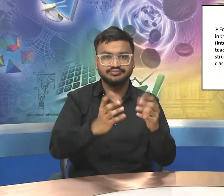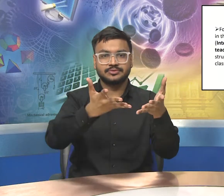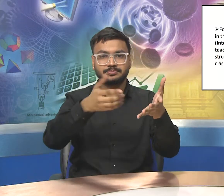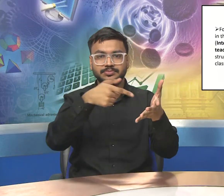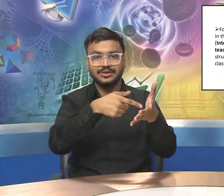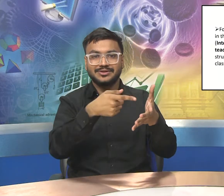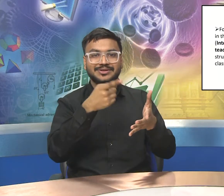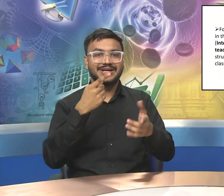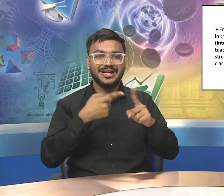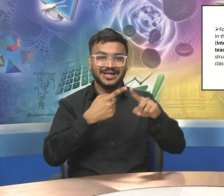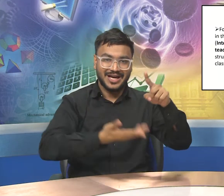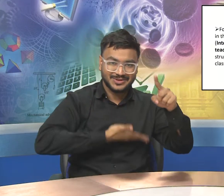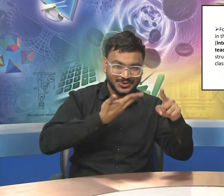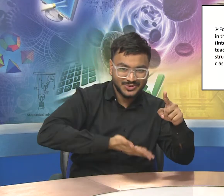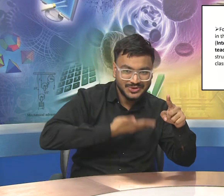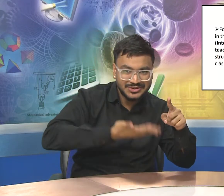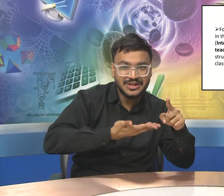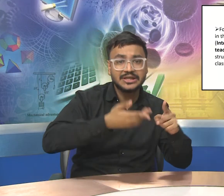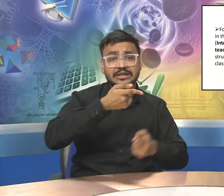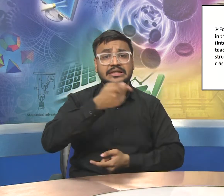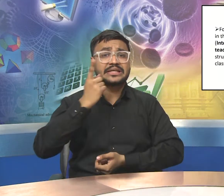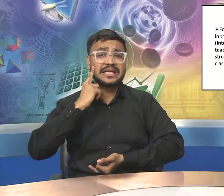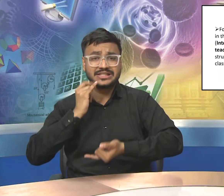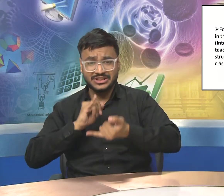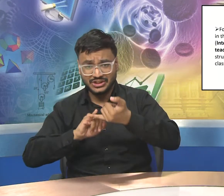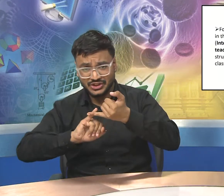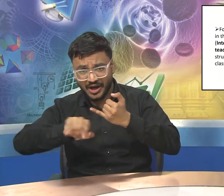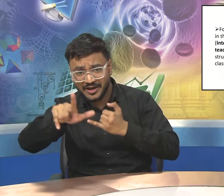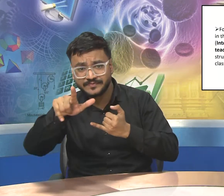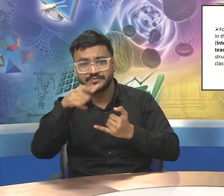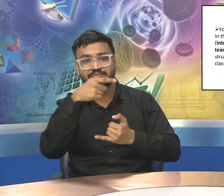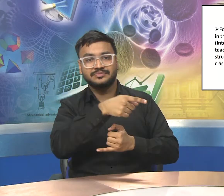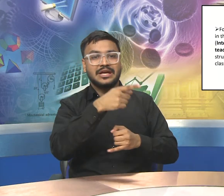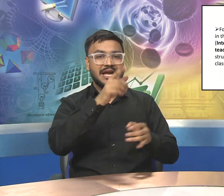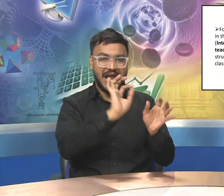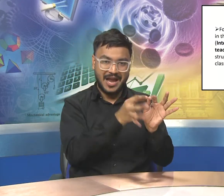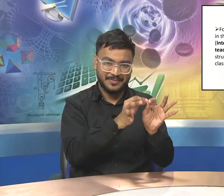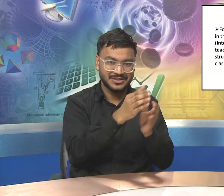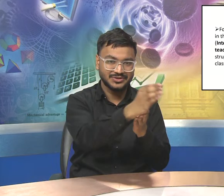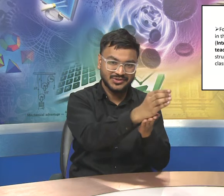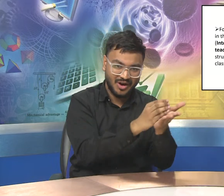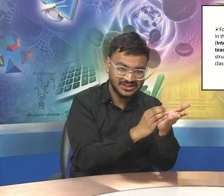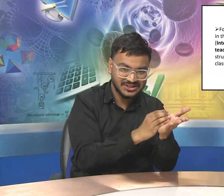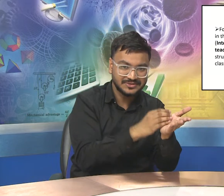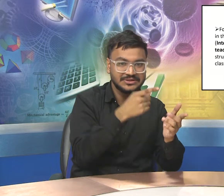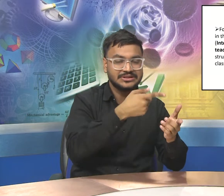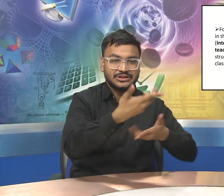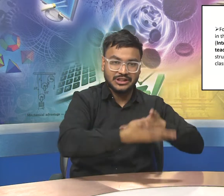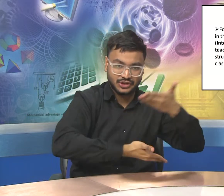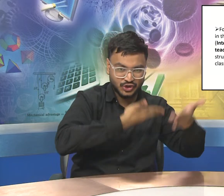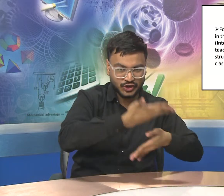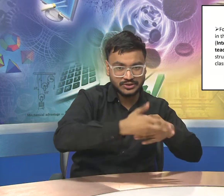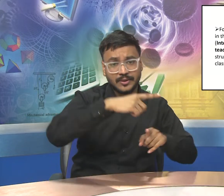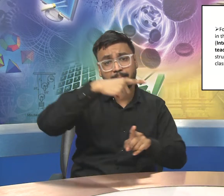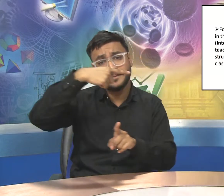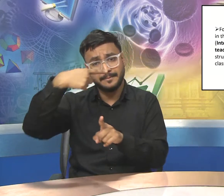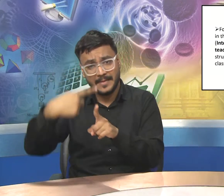there was a rapid increase in the number of ISL training facilities related to